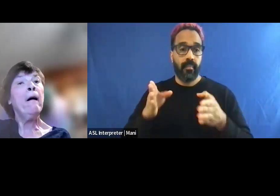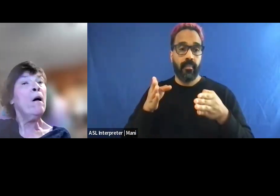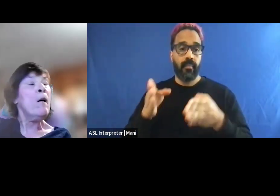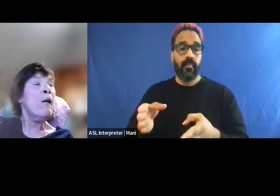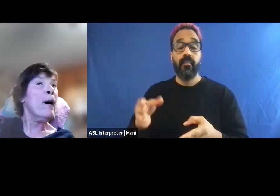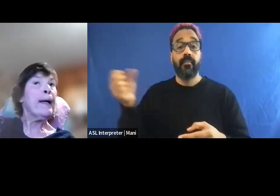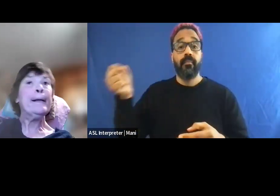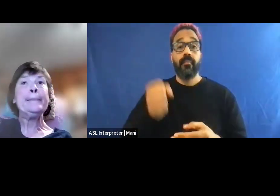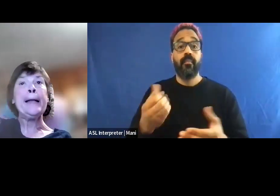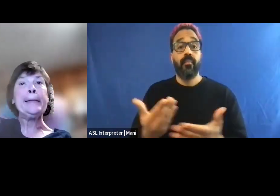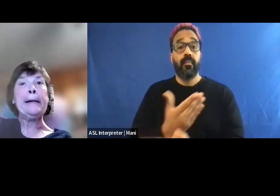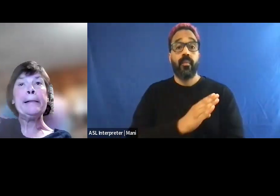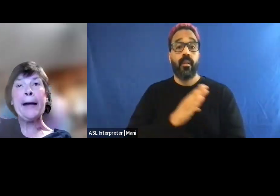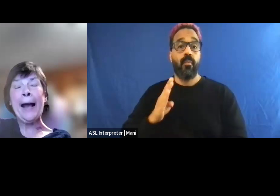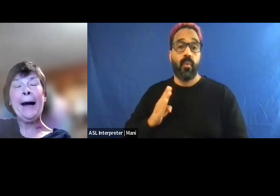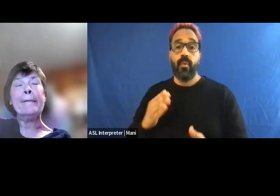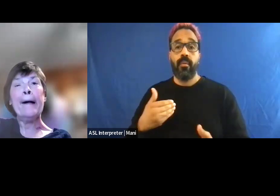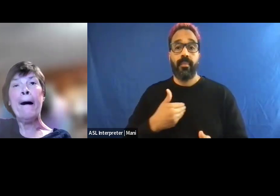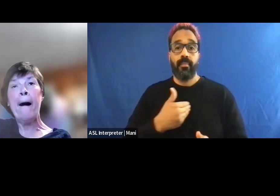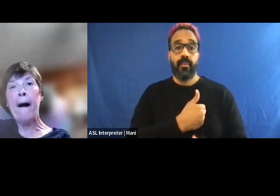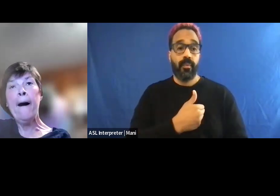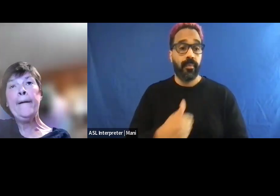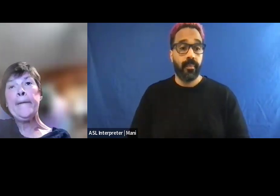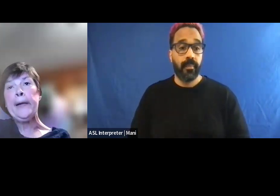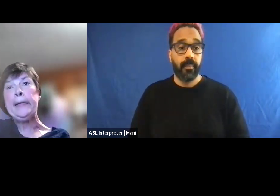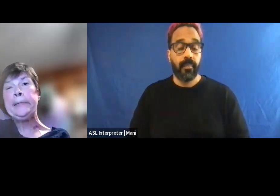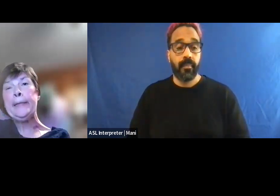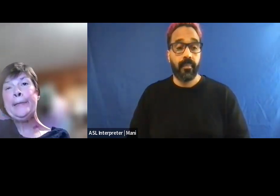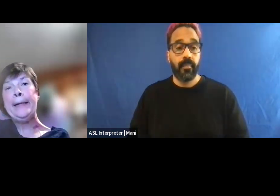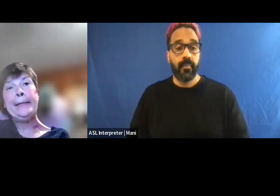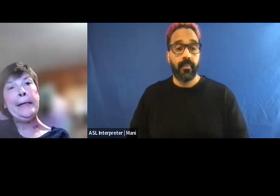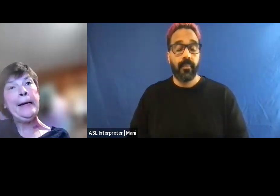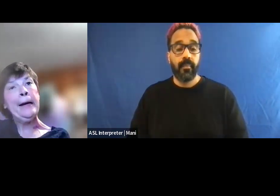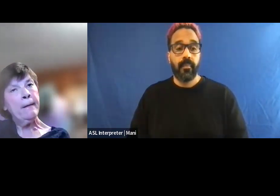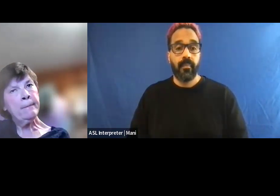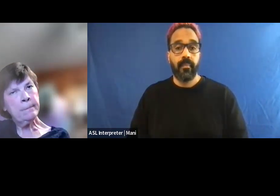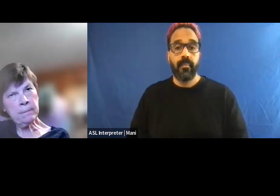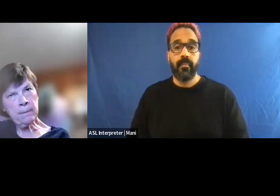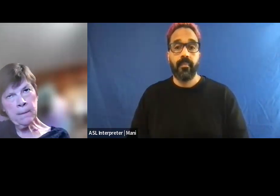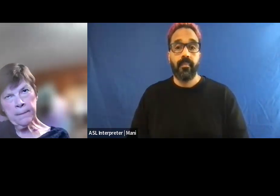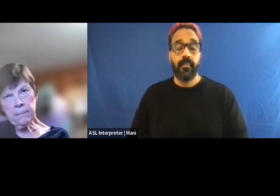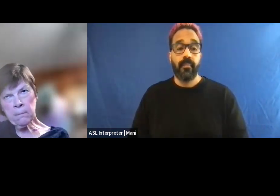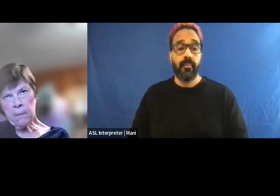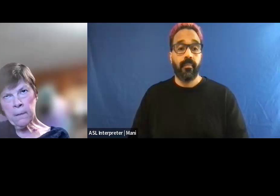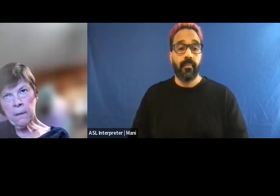understanding if they don't have a disability.